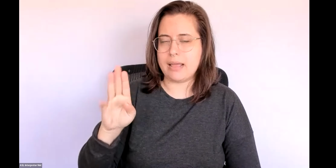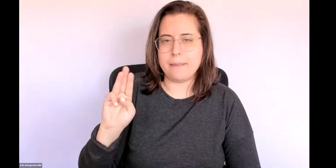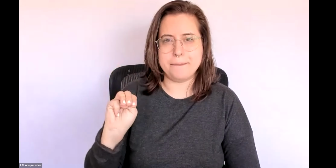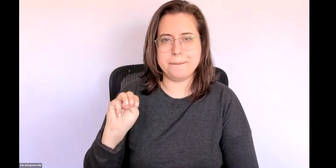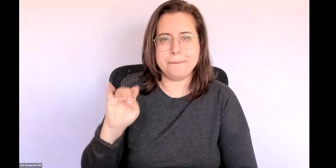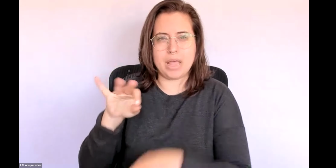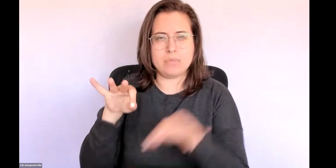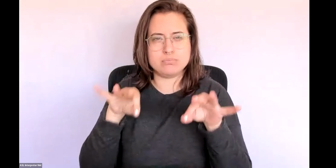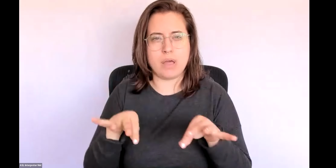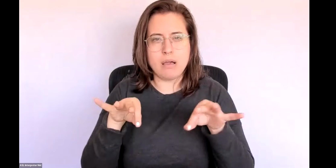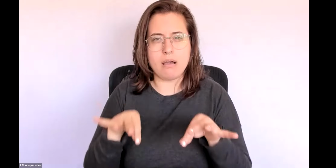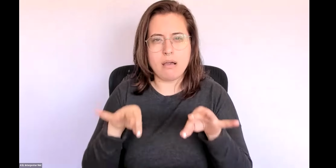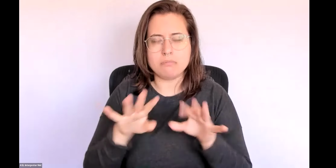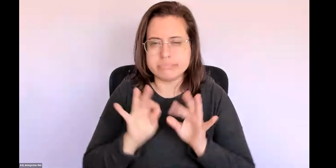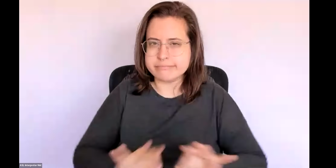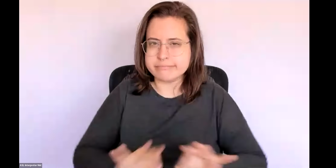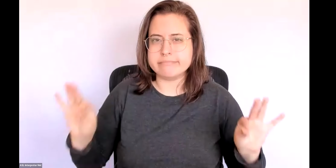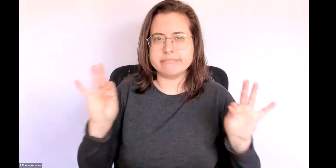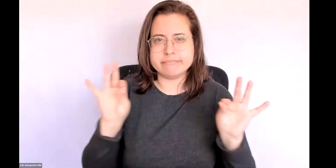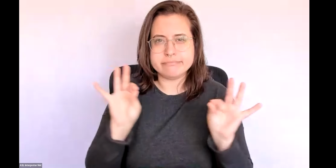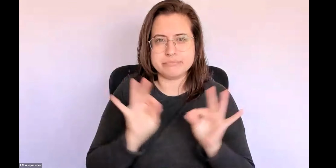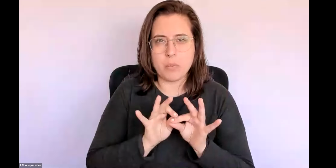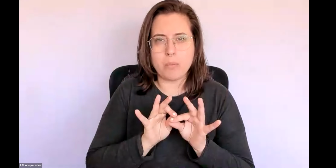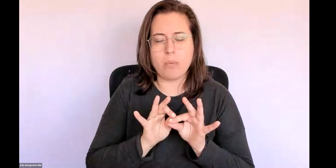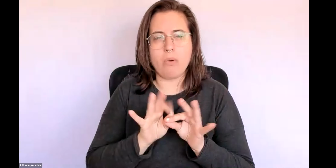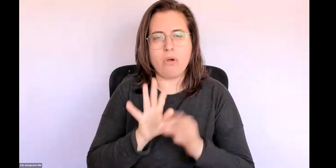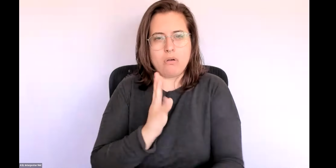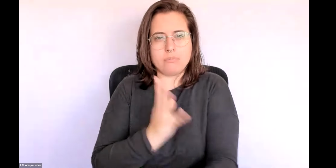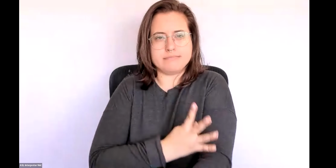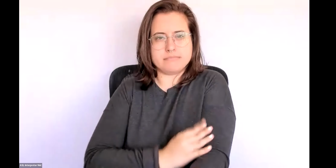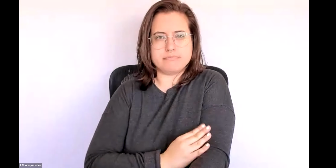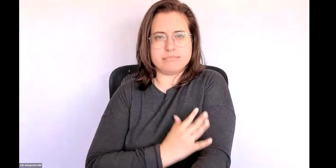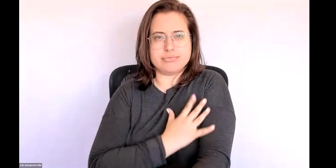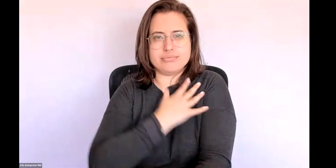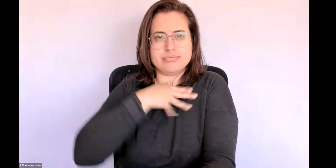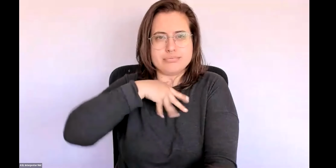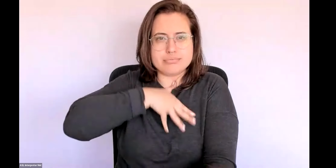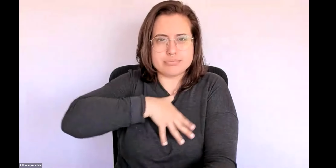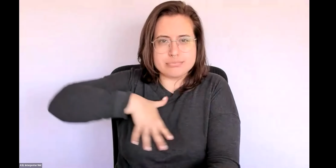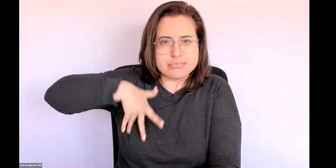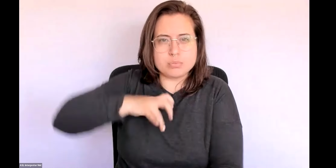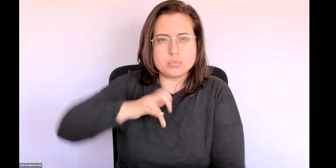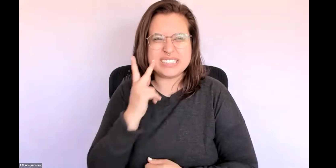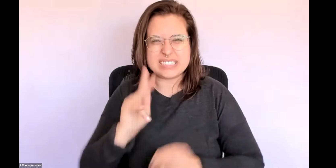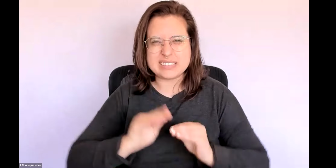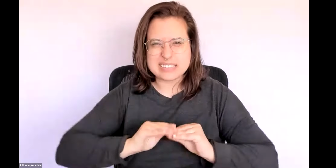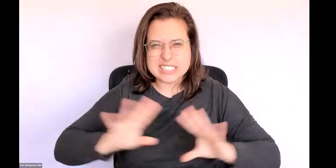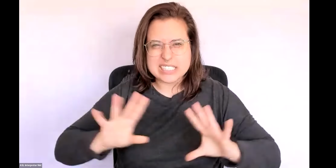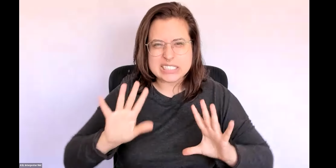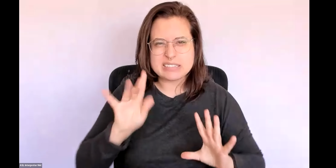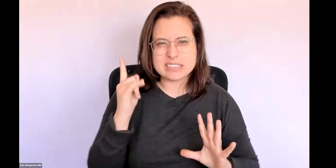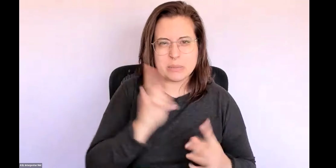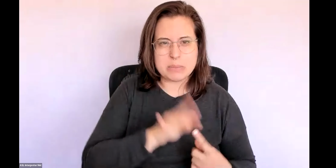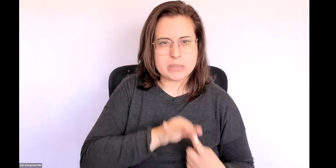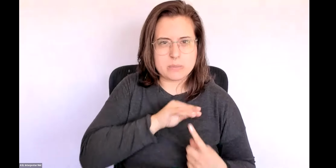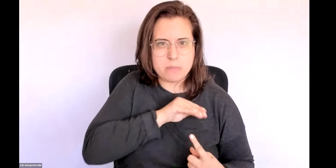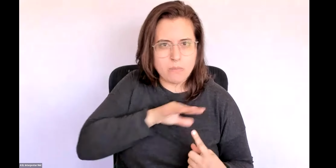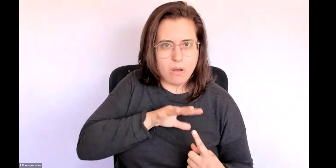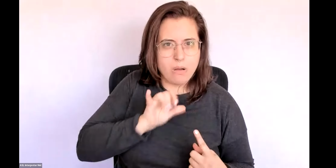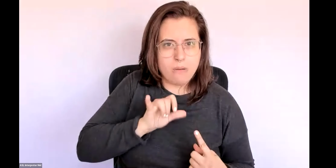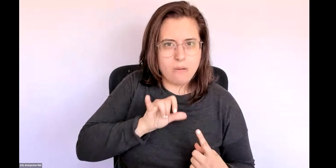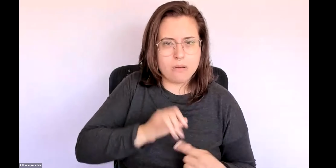crucial because it's what helps us identify abnormalities in the breast. You will lie down on a